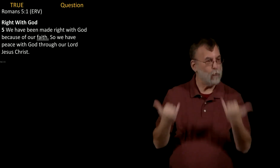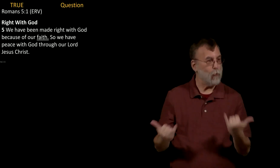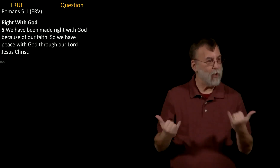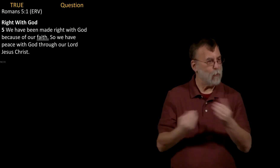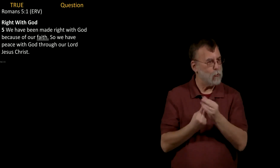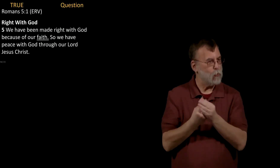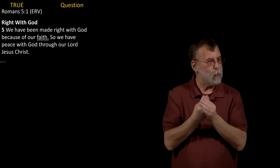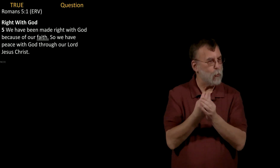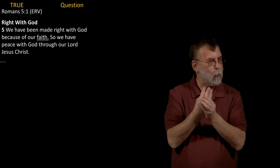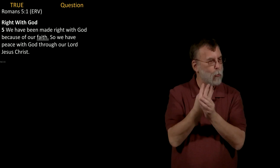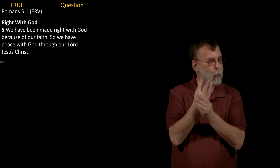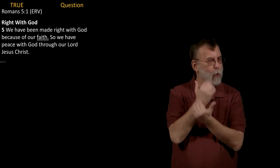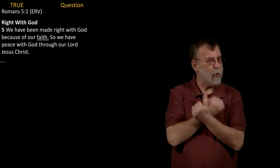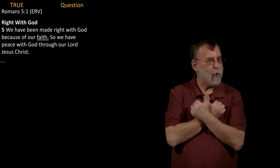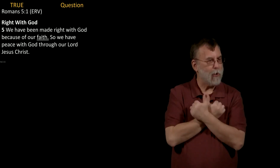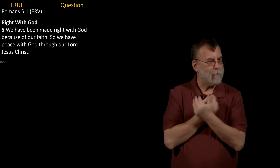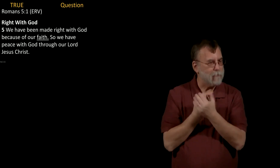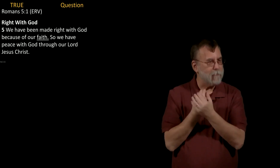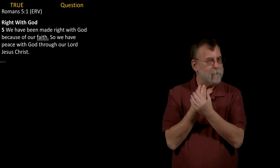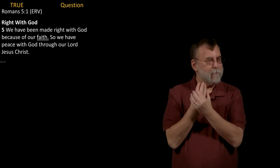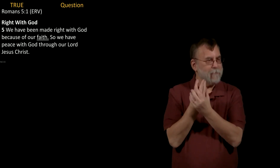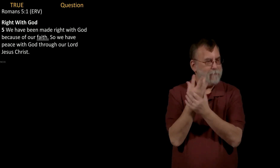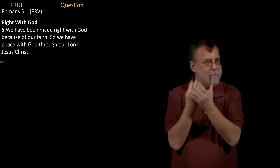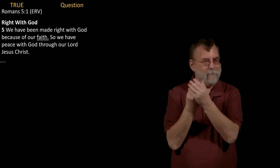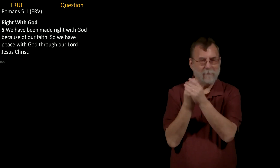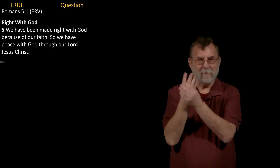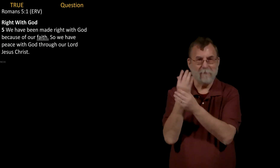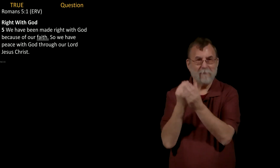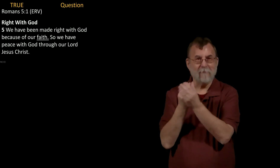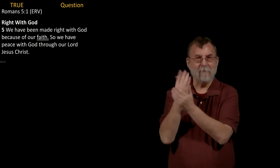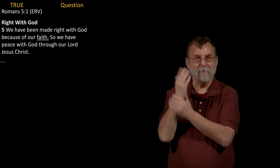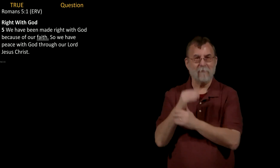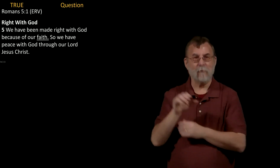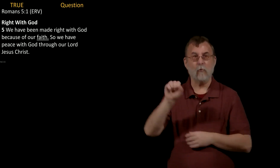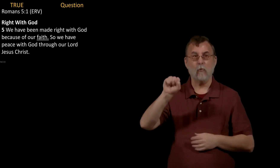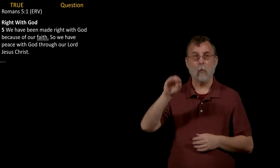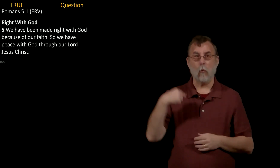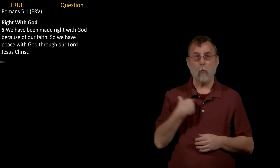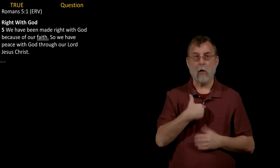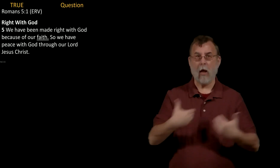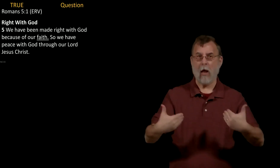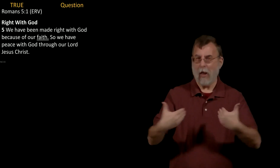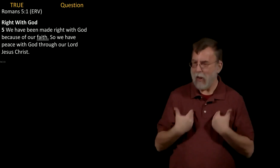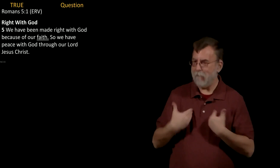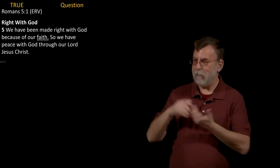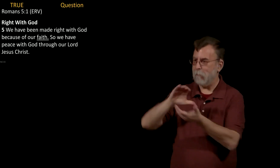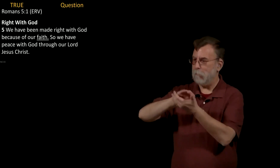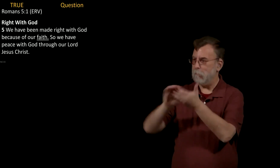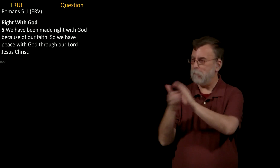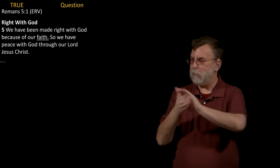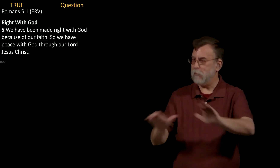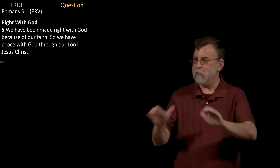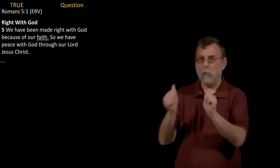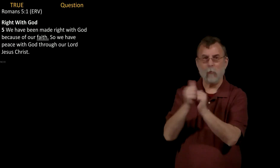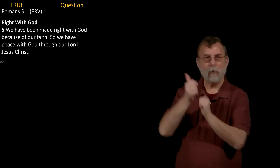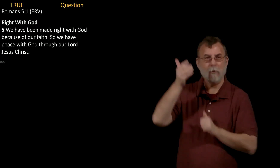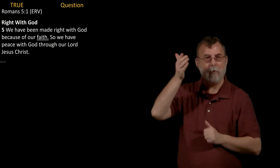Faith. And that today is what we want to grow in love and grow in faith. So we have peace